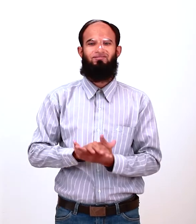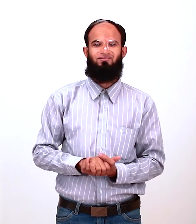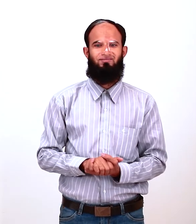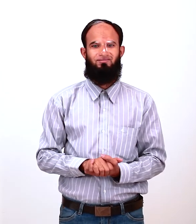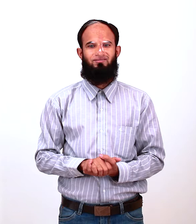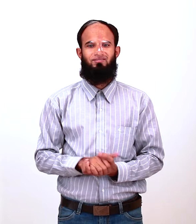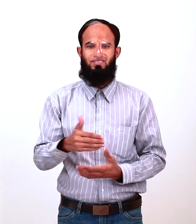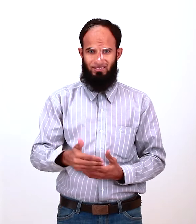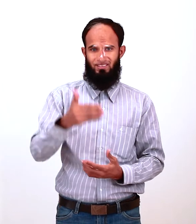Next,